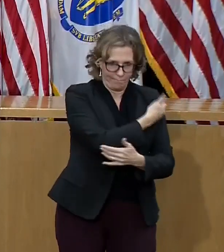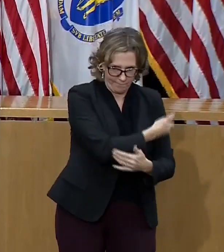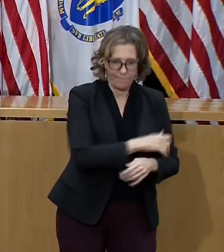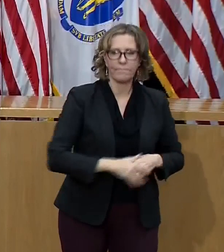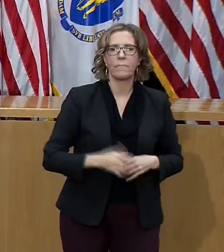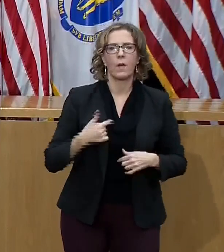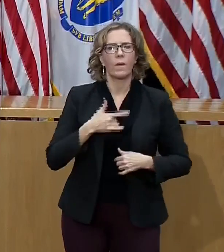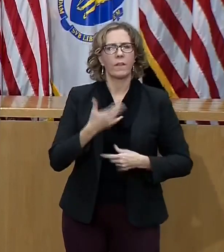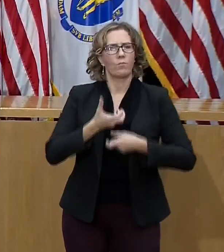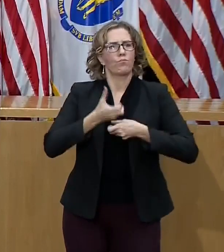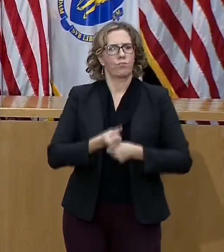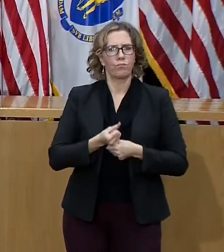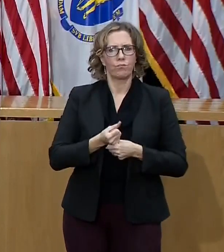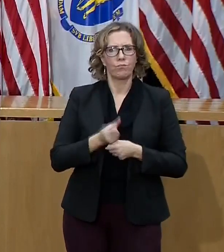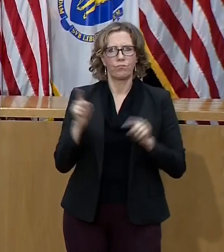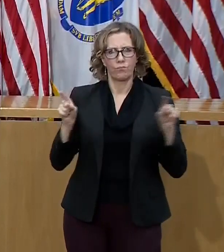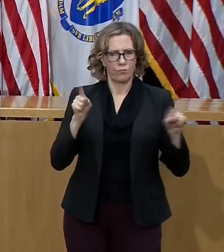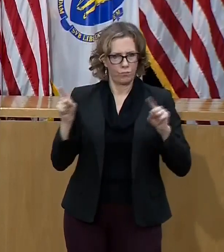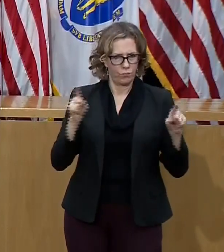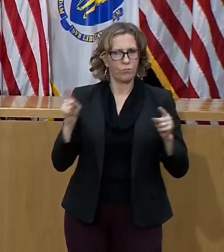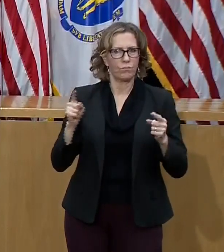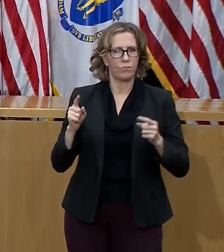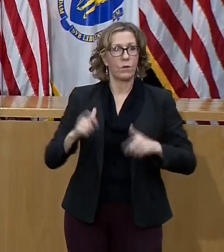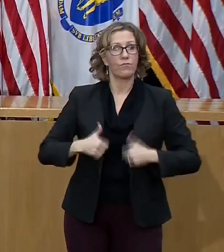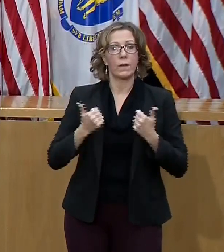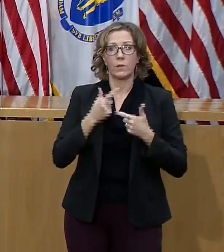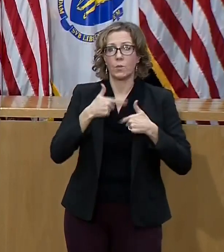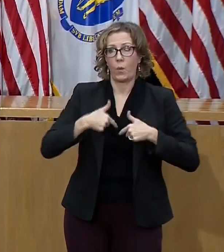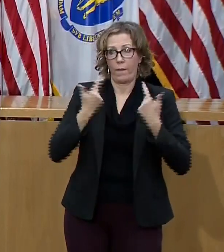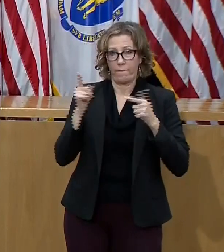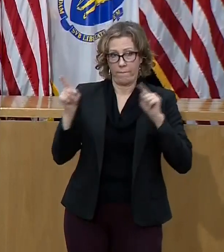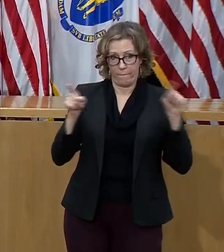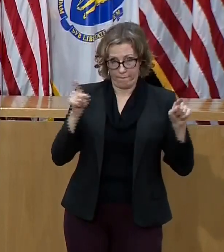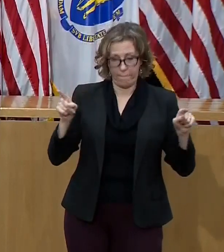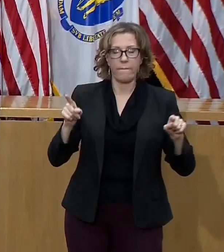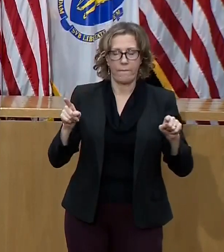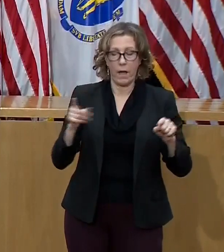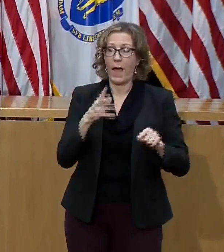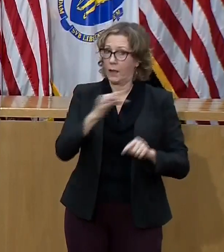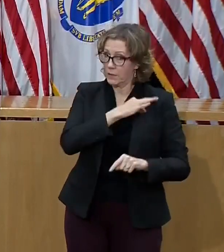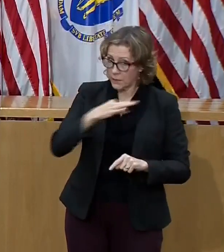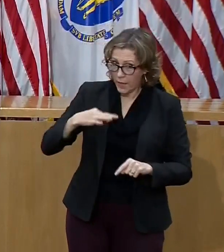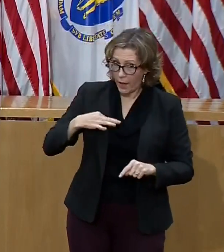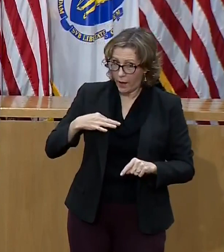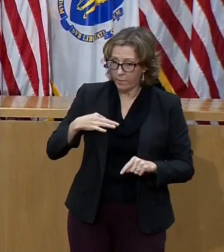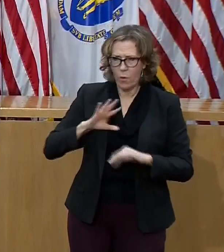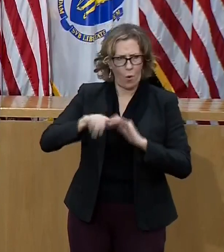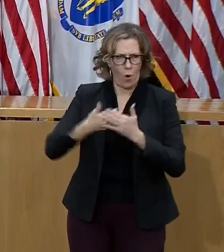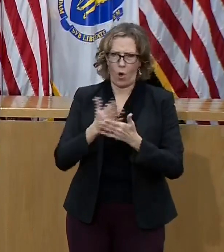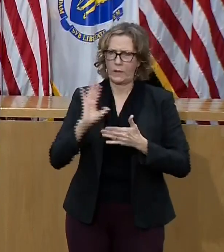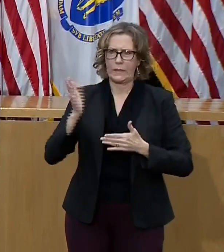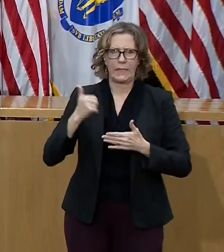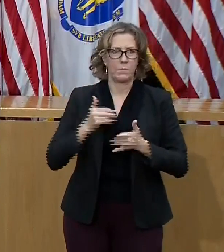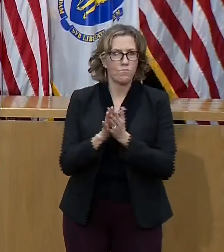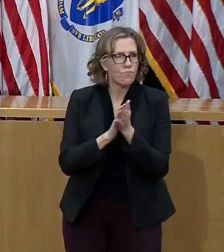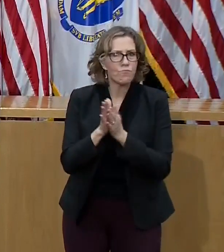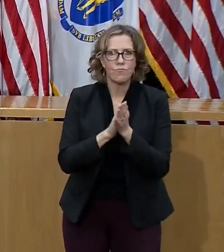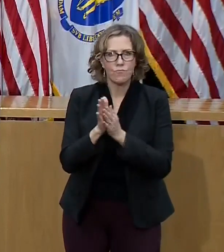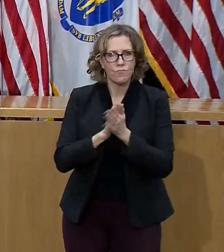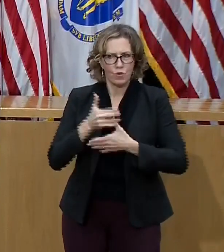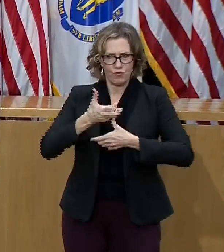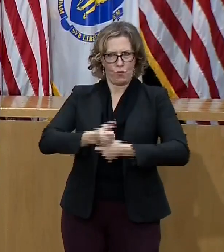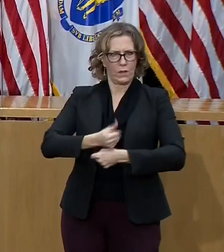our hospitals and long-term care facilities, as well as staff, appear to be eager and willing to get the first dose